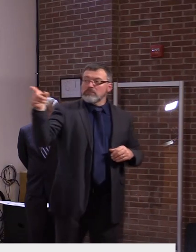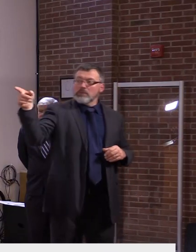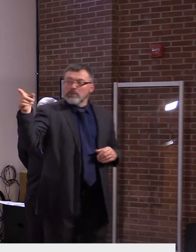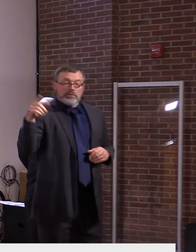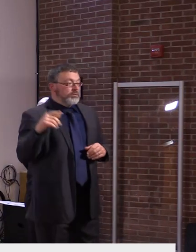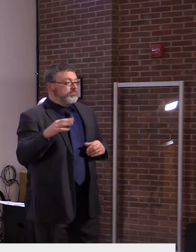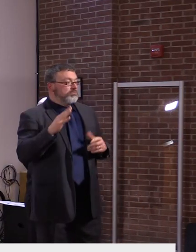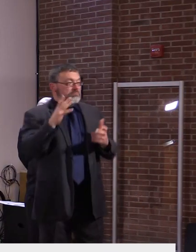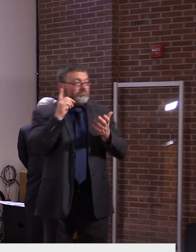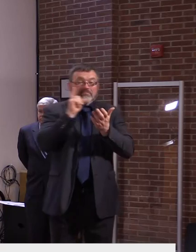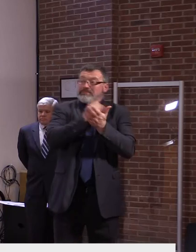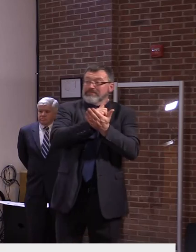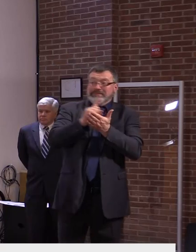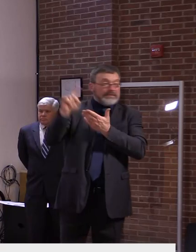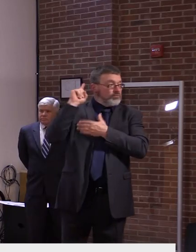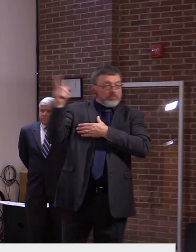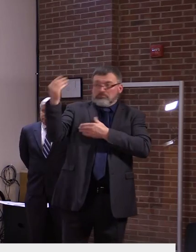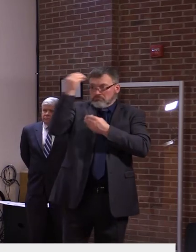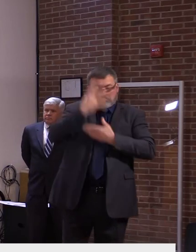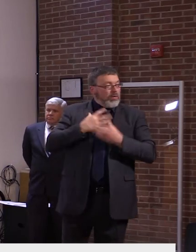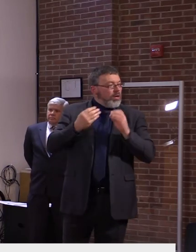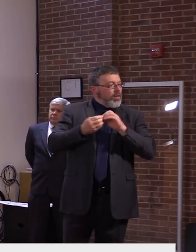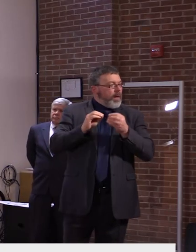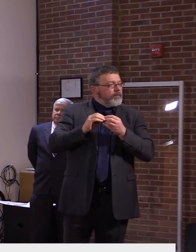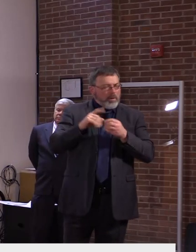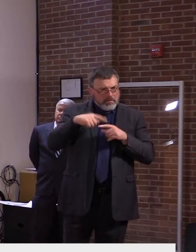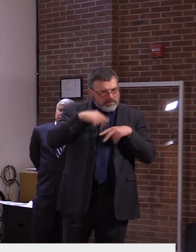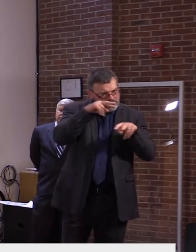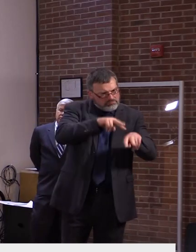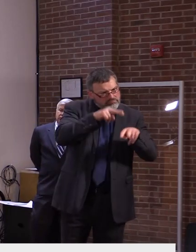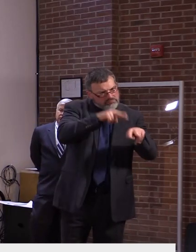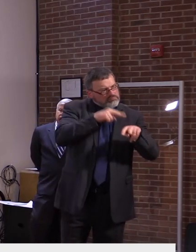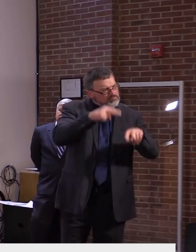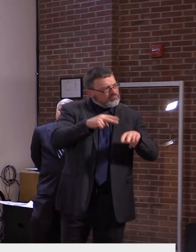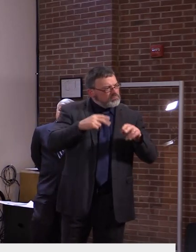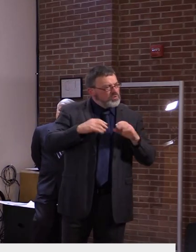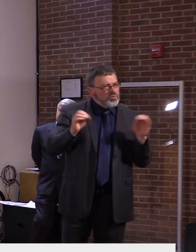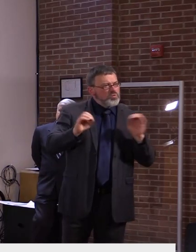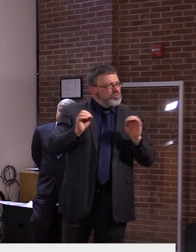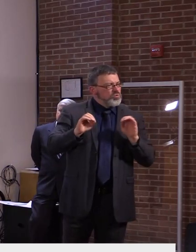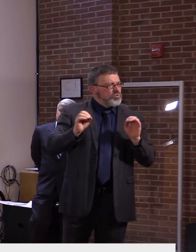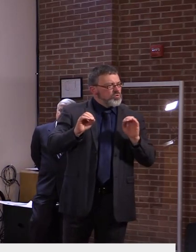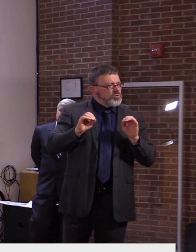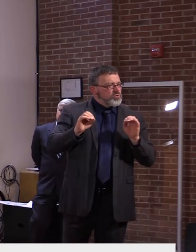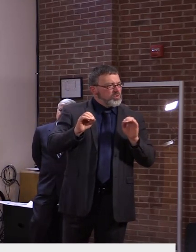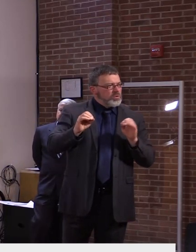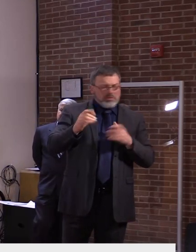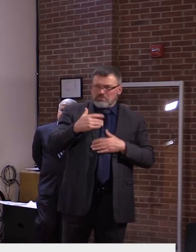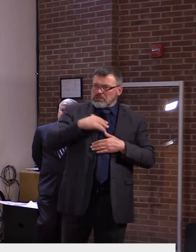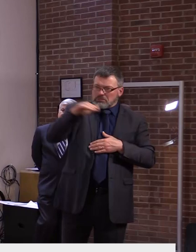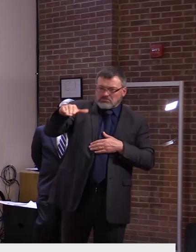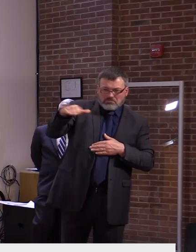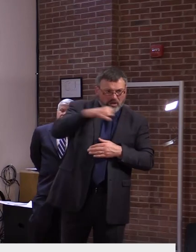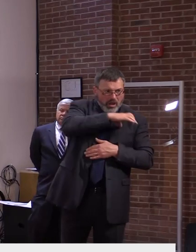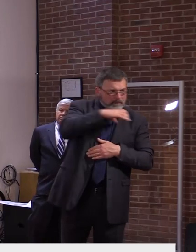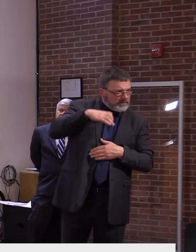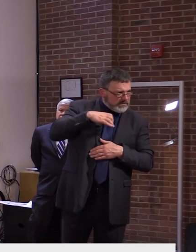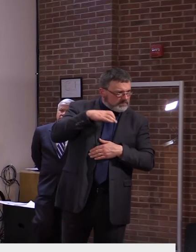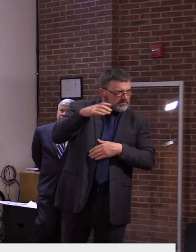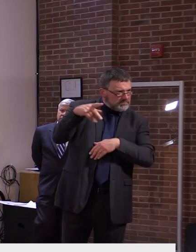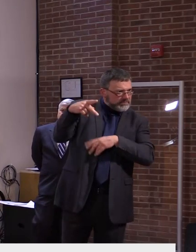I just wonder if you have it now. Yeah, I don't have it, and I don't know if Commissioner Pichek has it in front of him either,